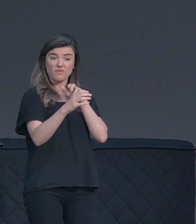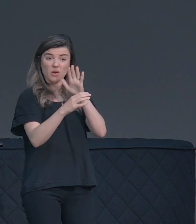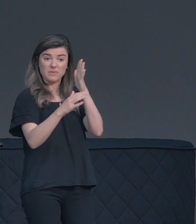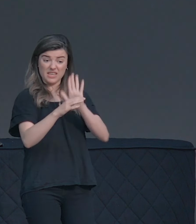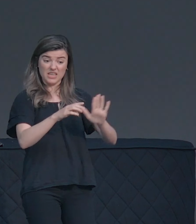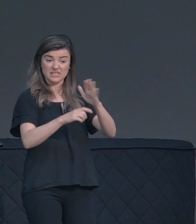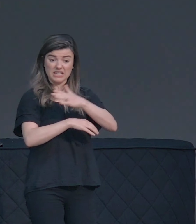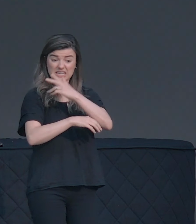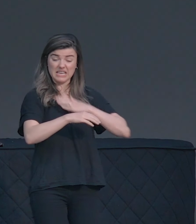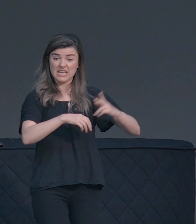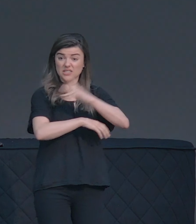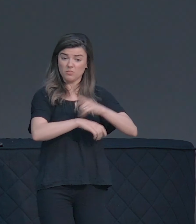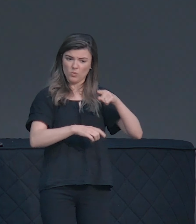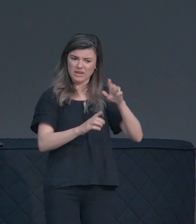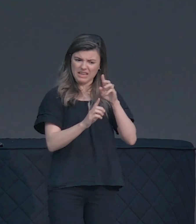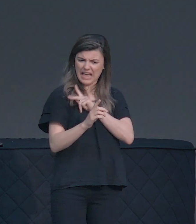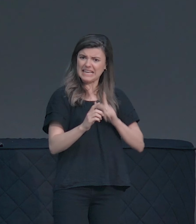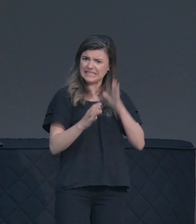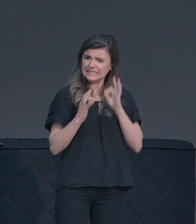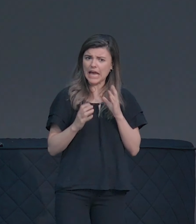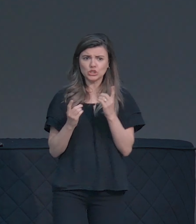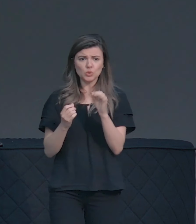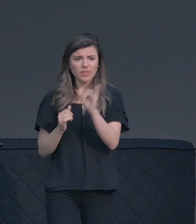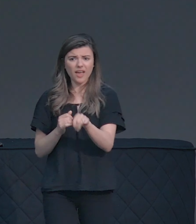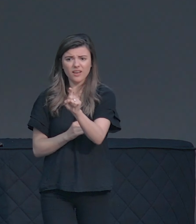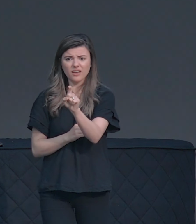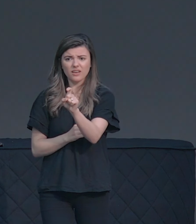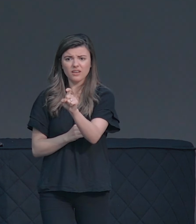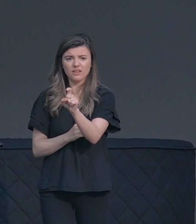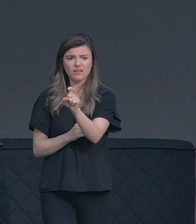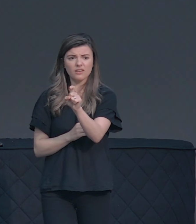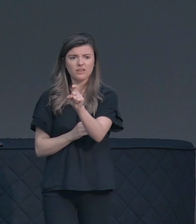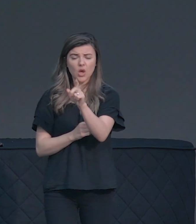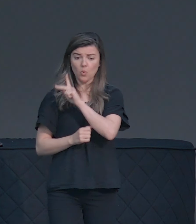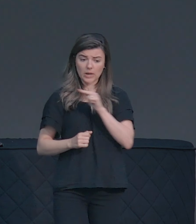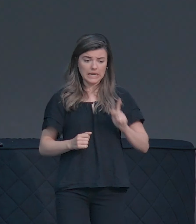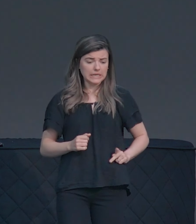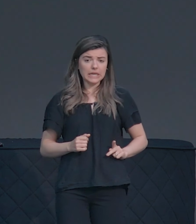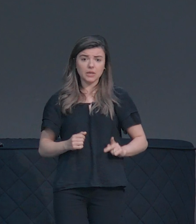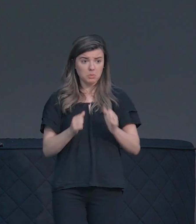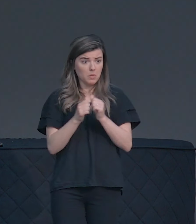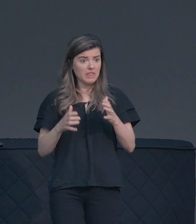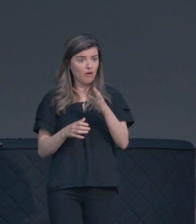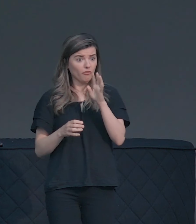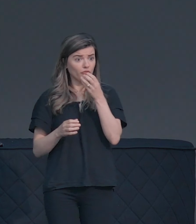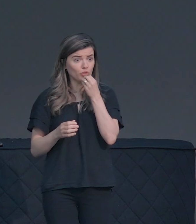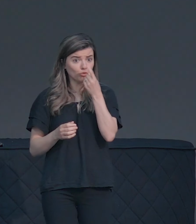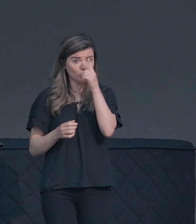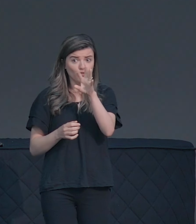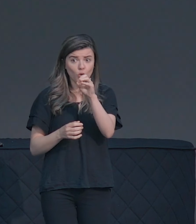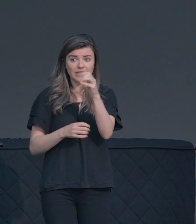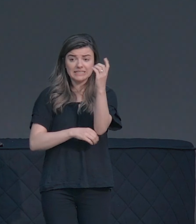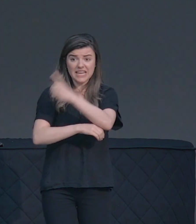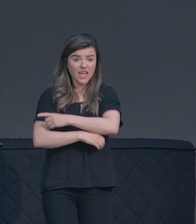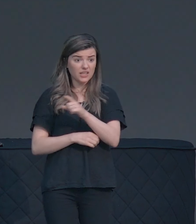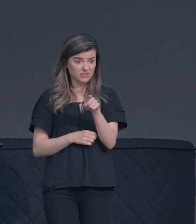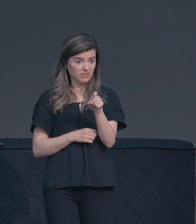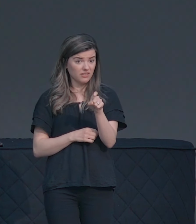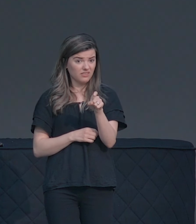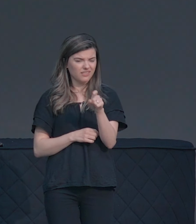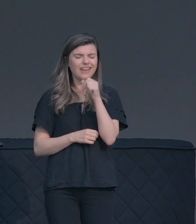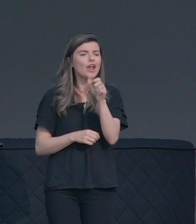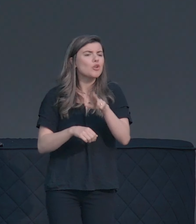palace? Would a king go without eating for 40 days? Not a normal